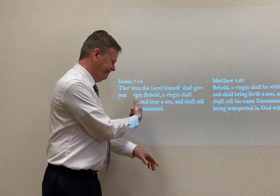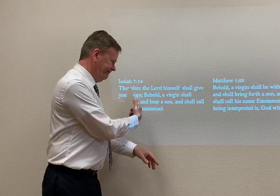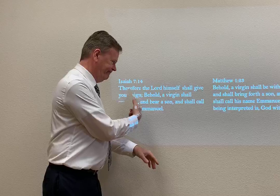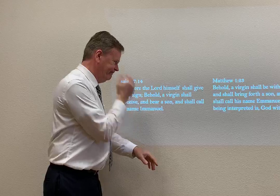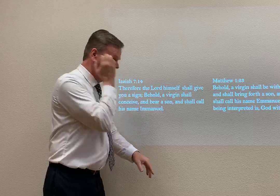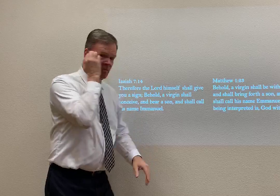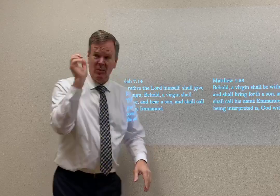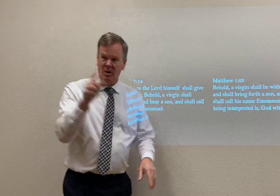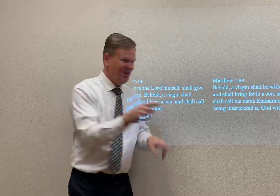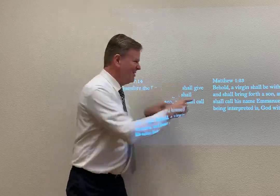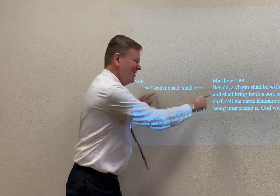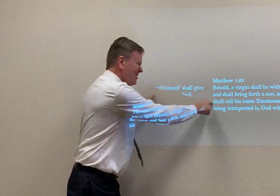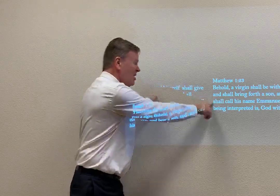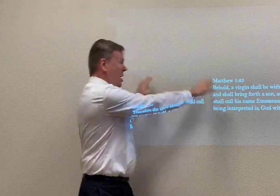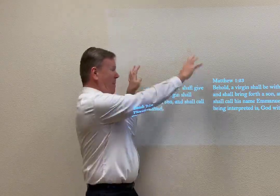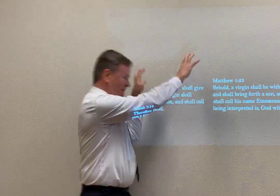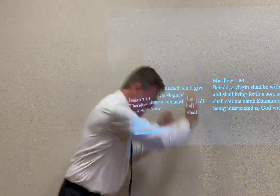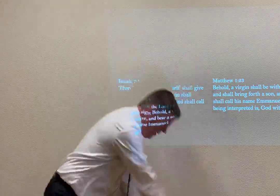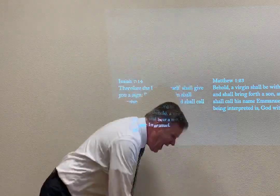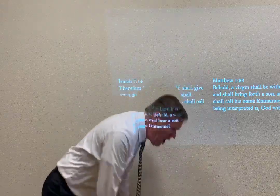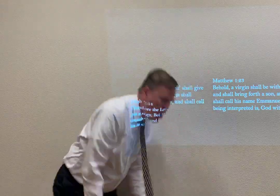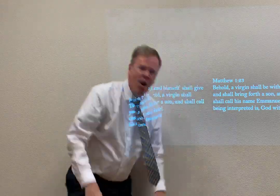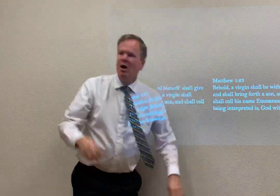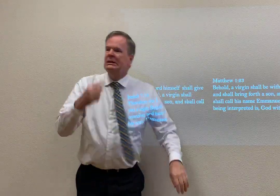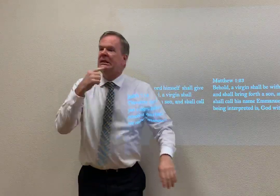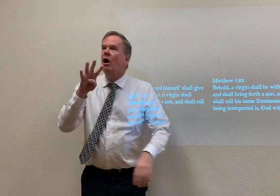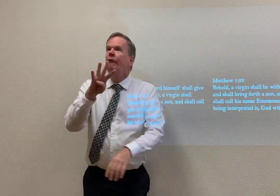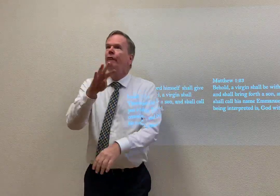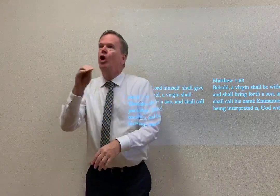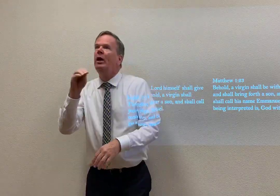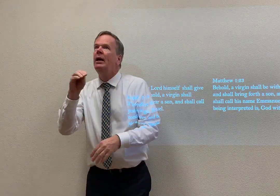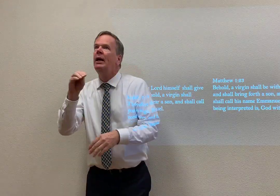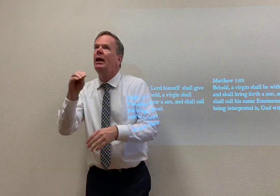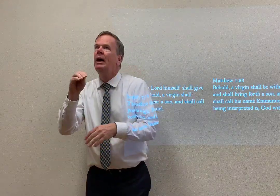Okay. Yes. Old Testament, New Testament. Get rid of the Old Testament.